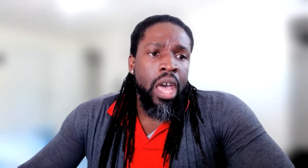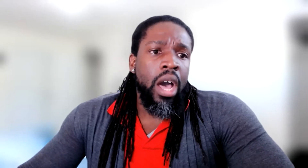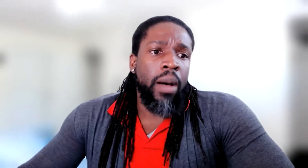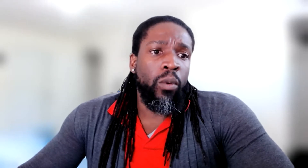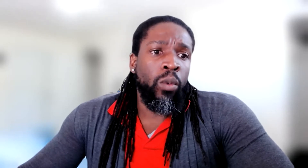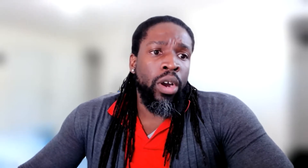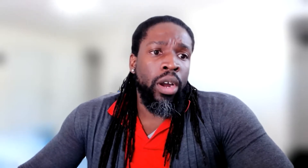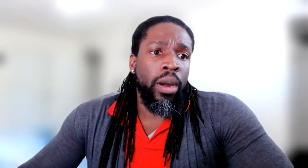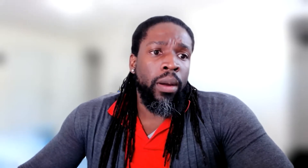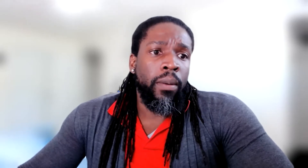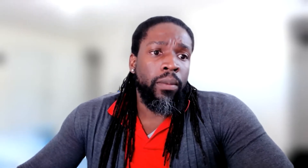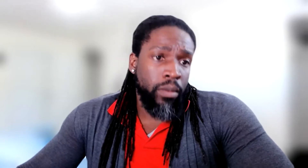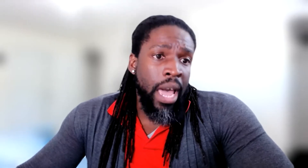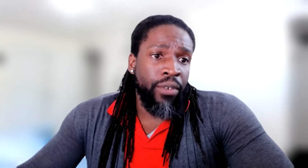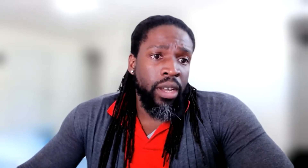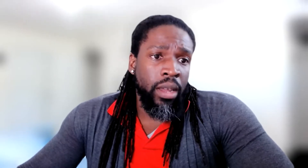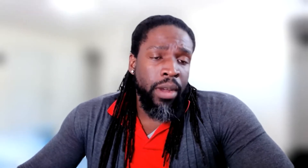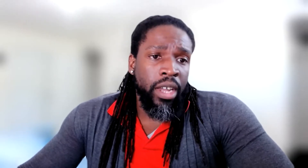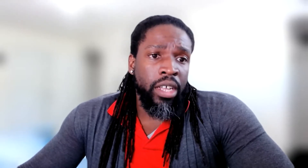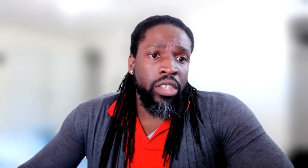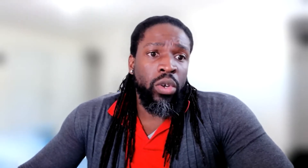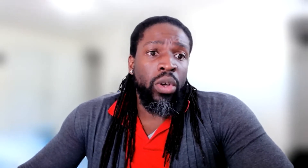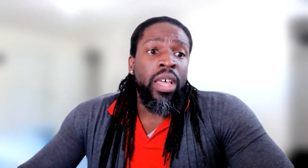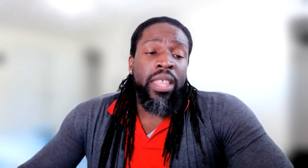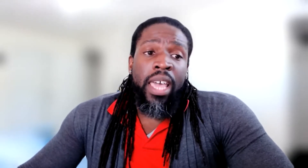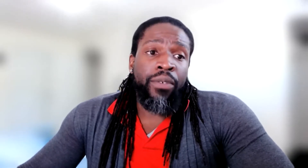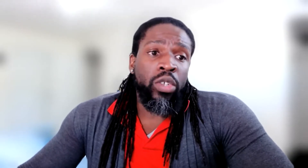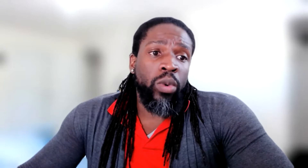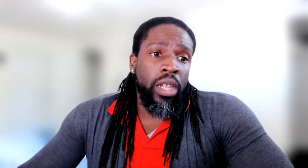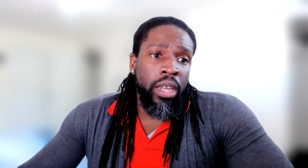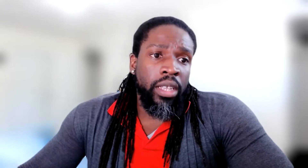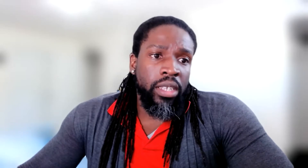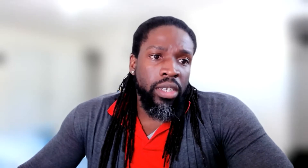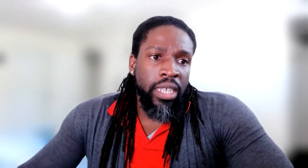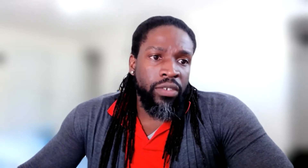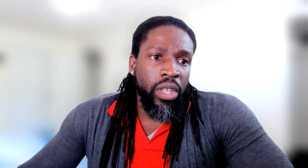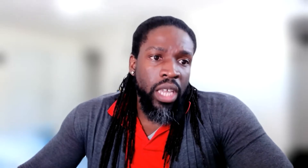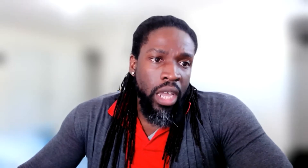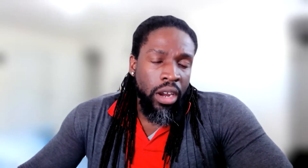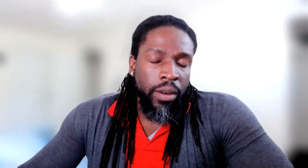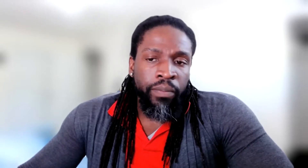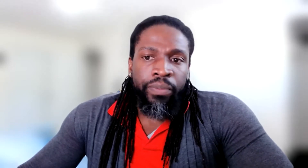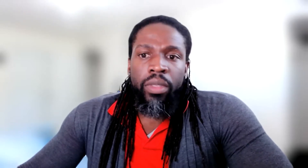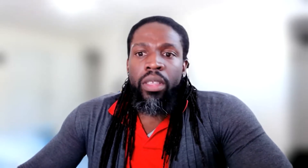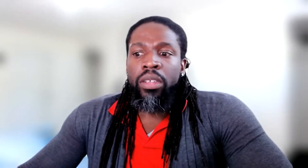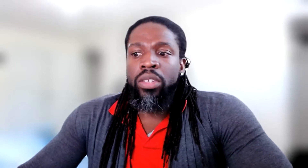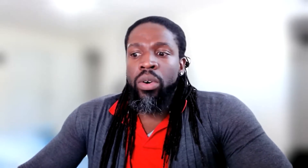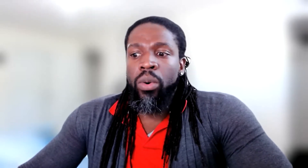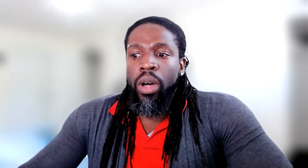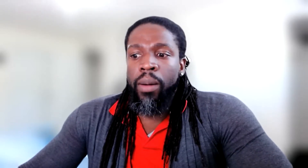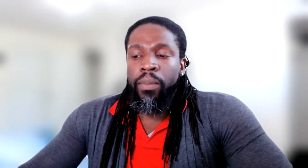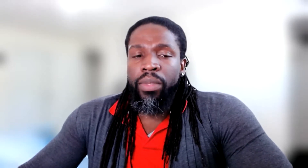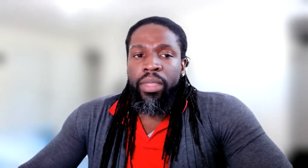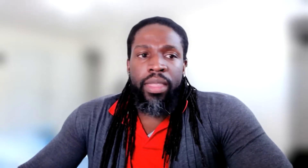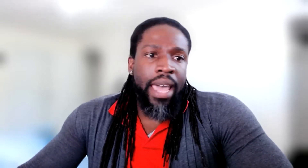mistaken, were African-American. So the efforts were clearly successful here.